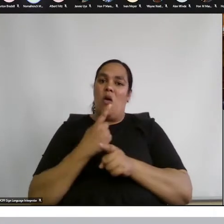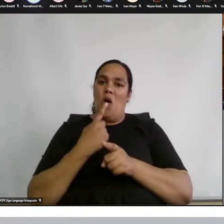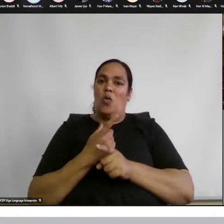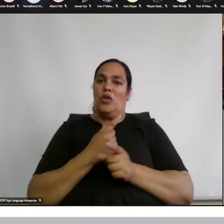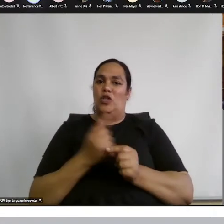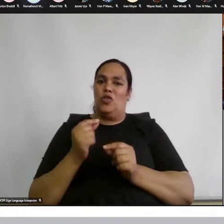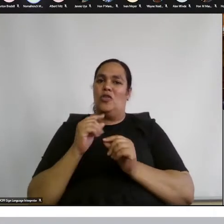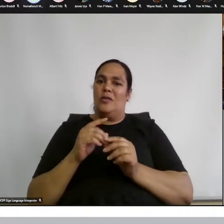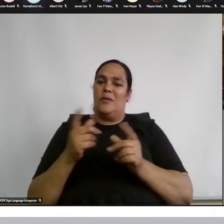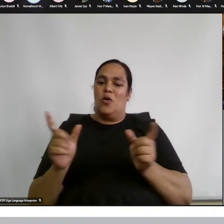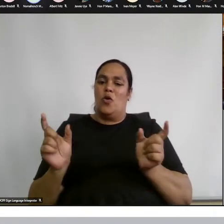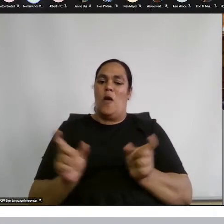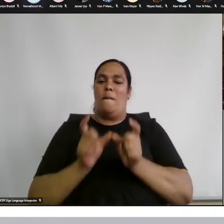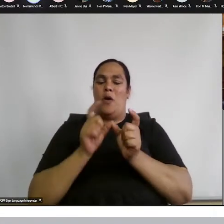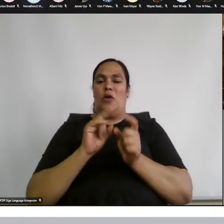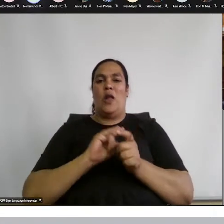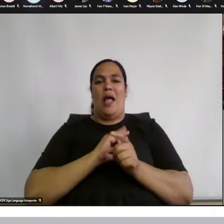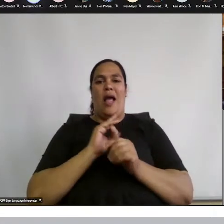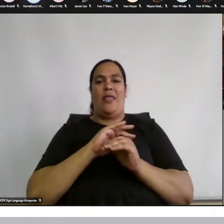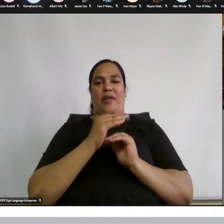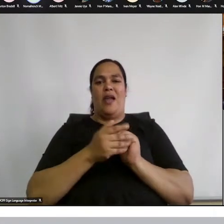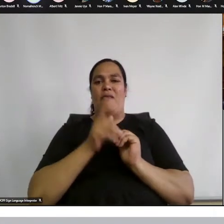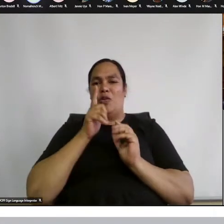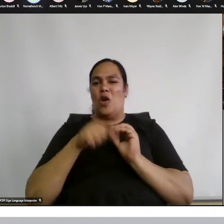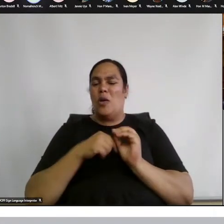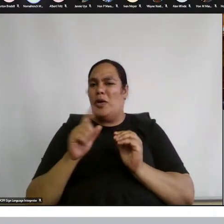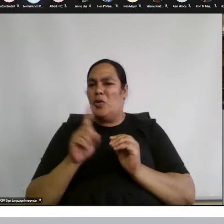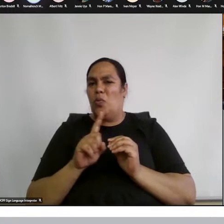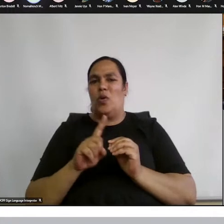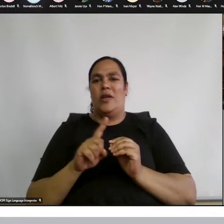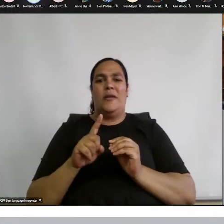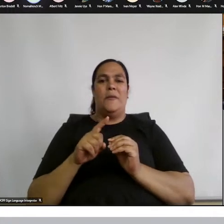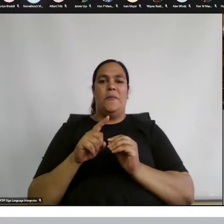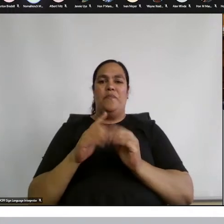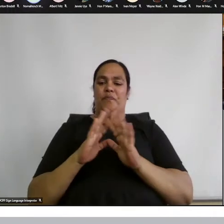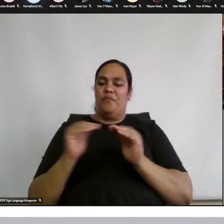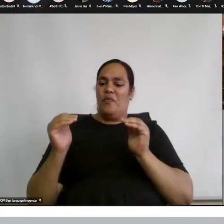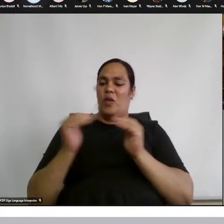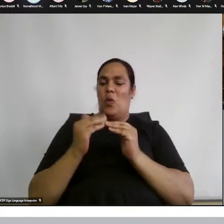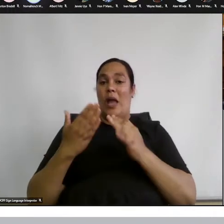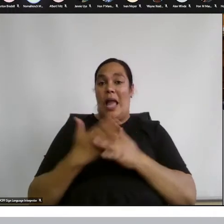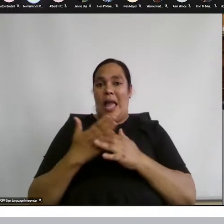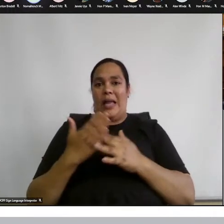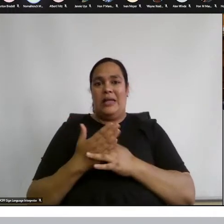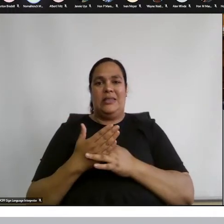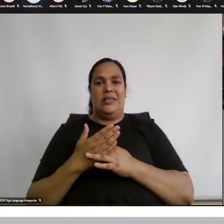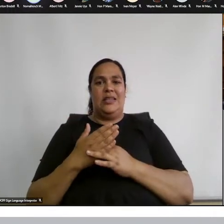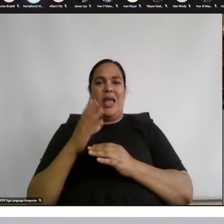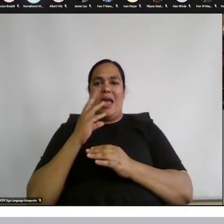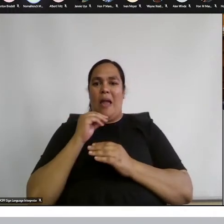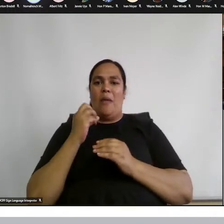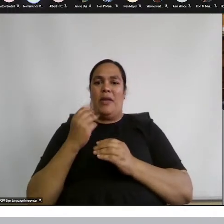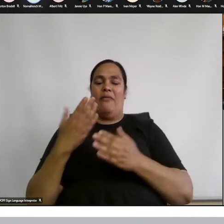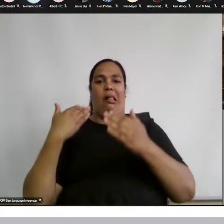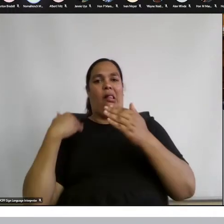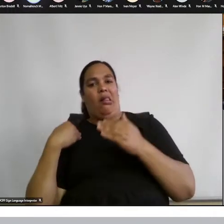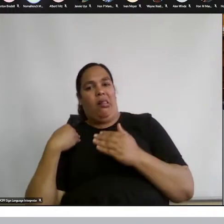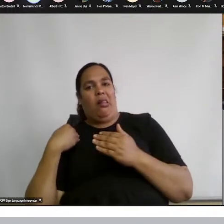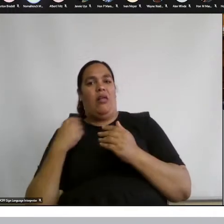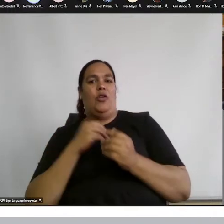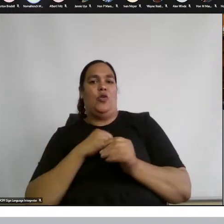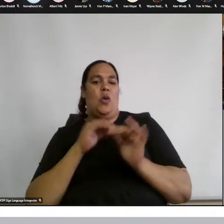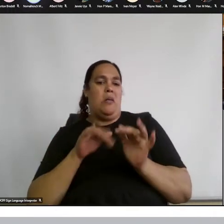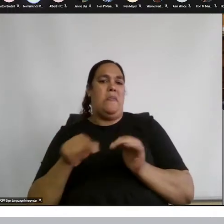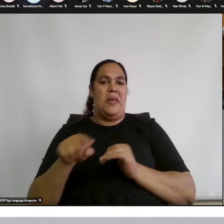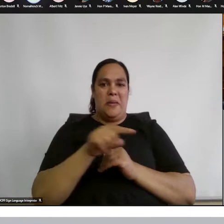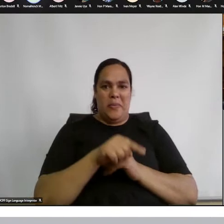the proponents of the universal health coverage, talking about the equitable access without putting a burden on the